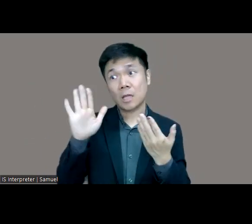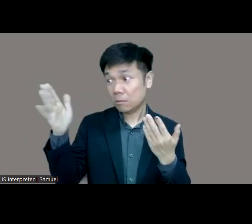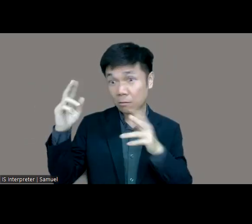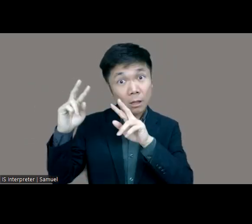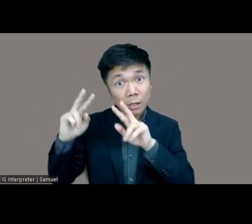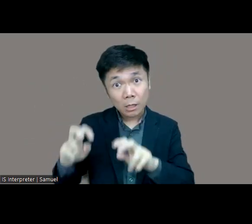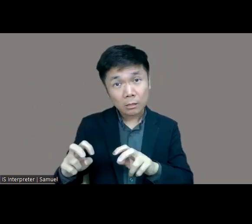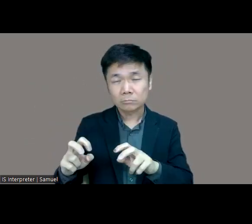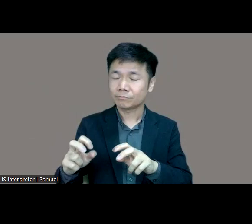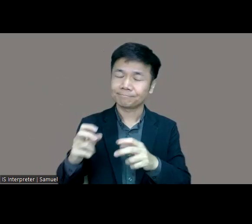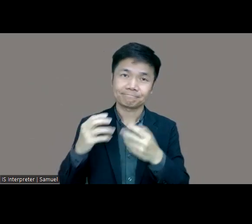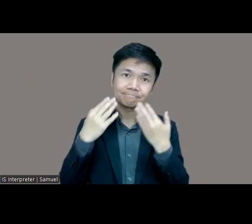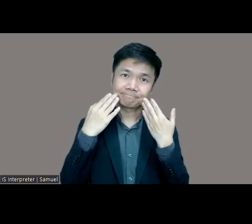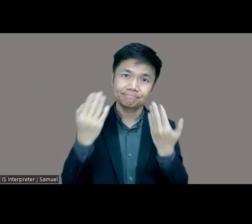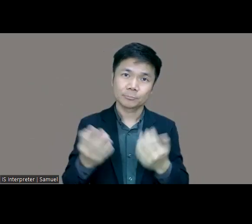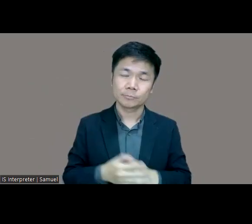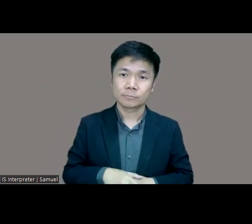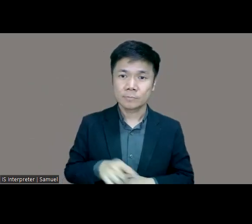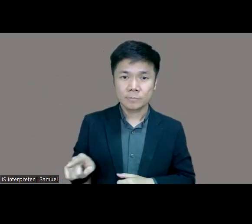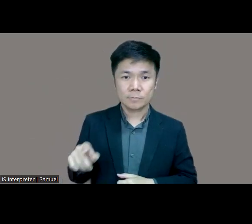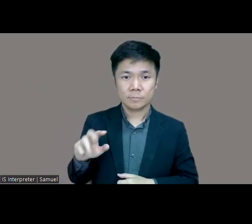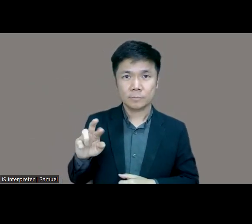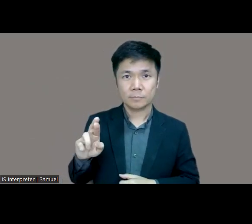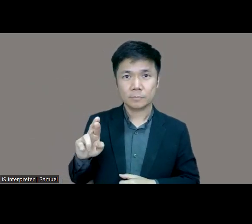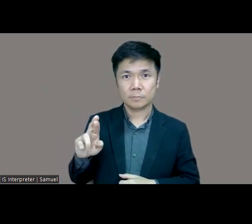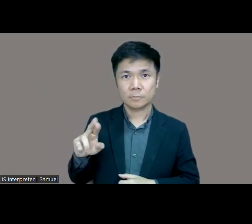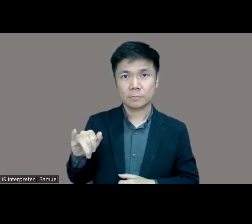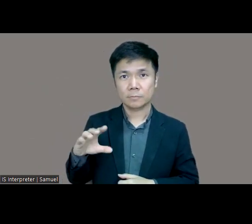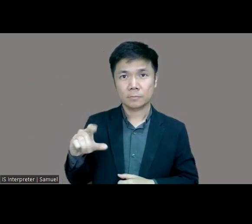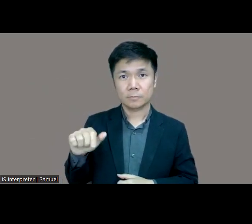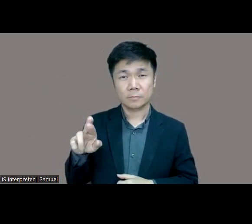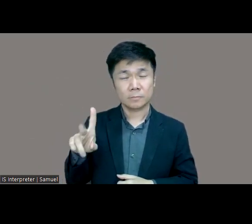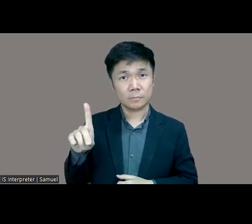Thank you, Michael. And again, sorry for this